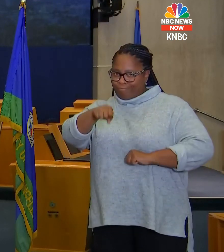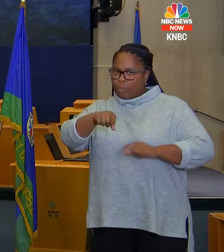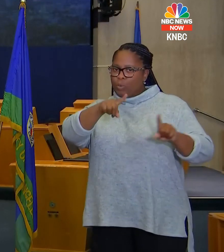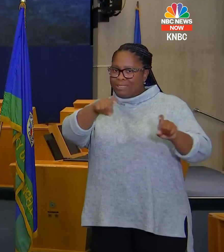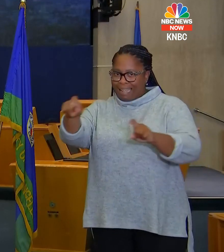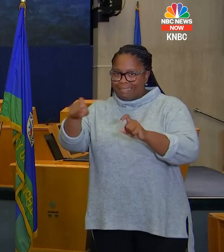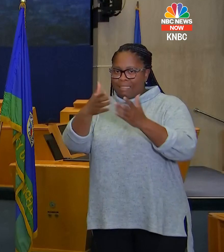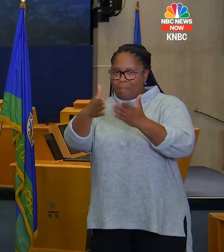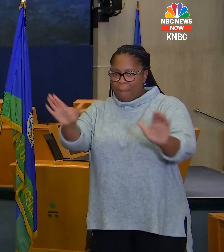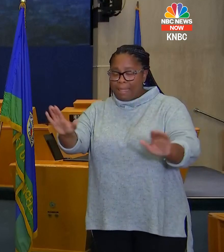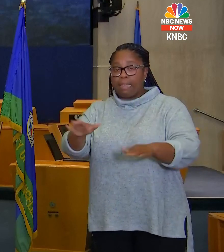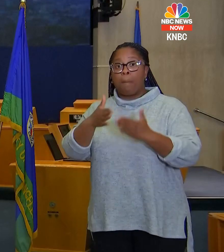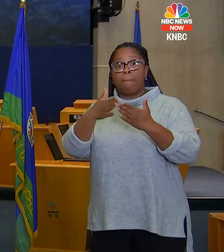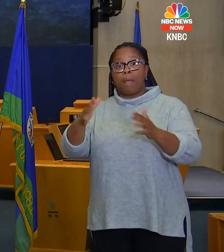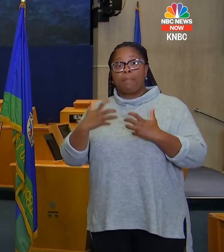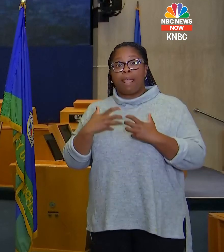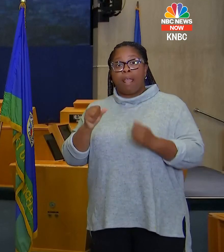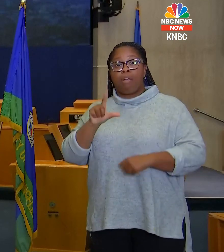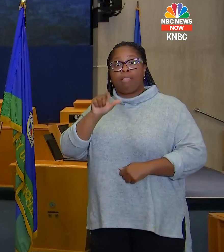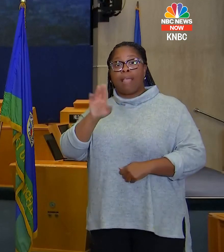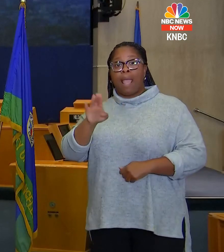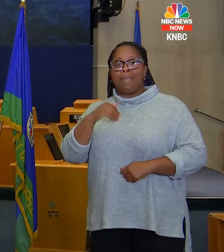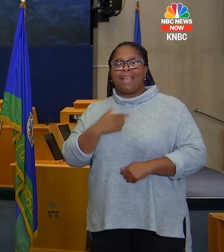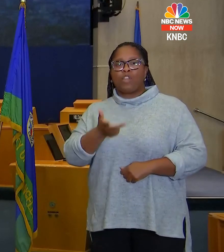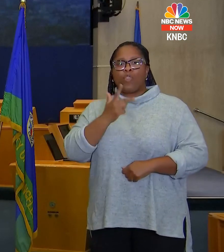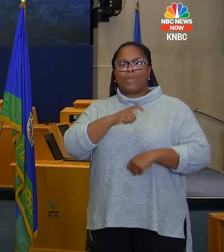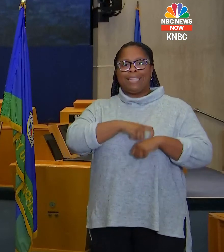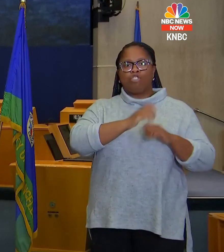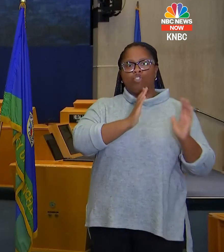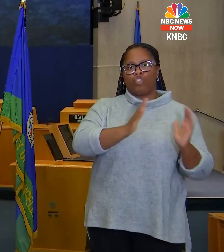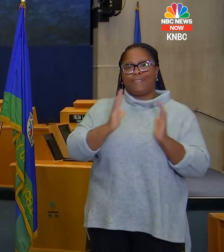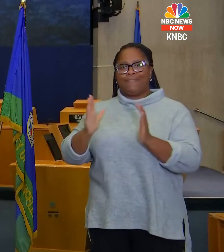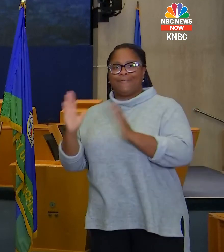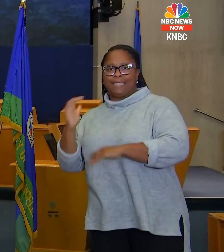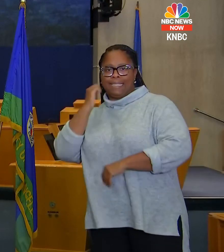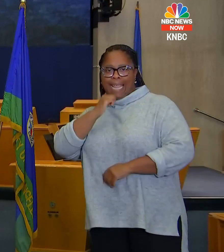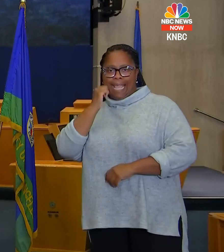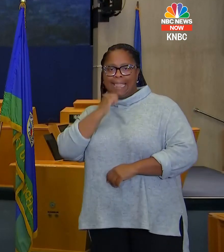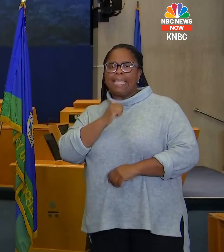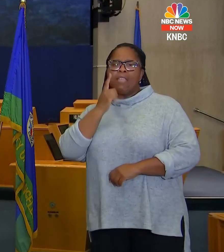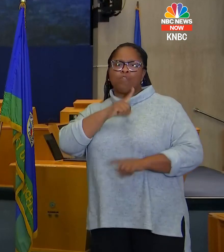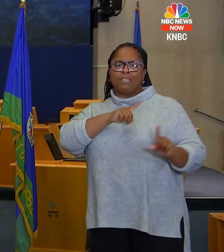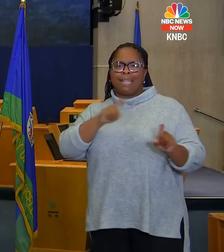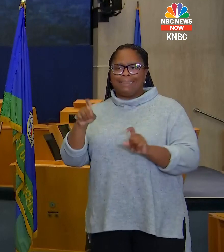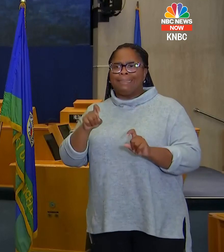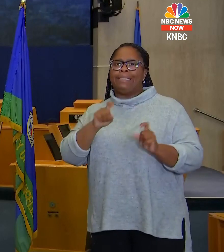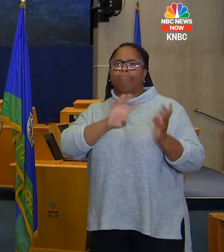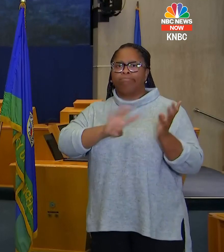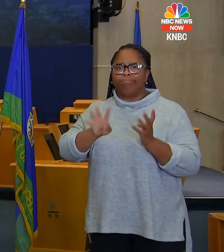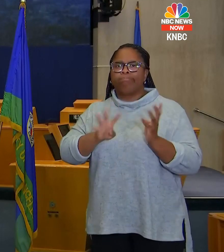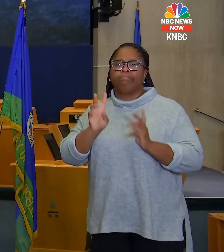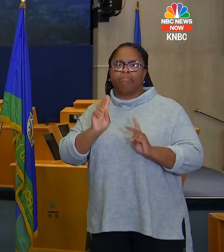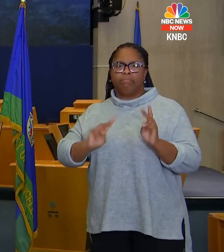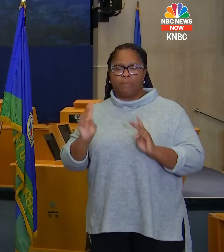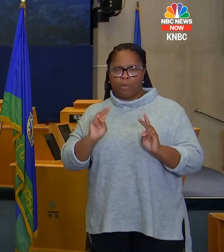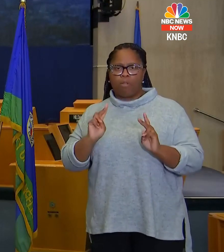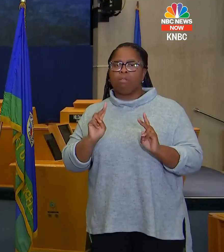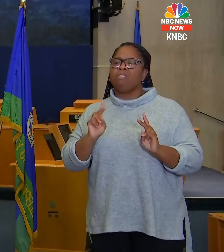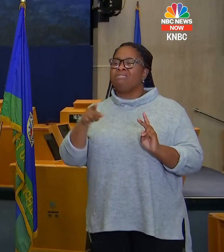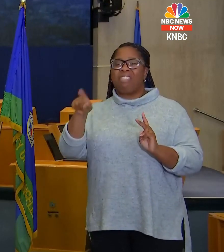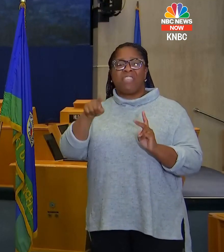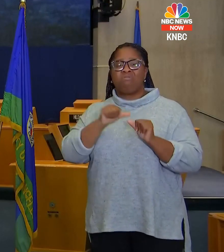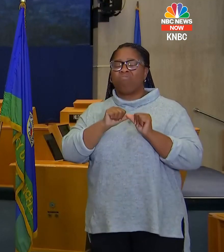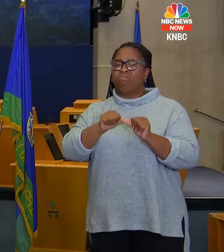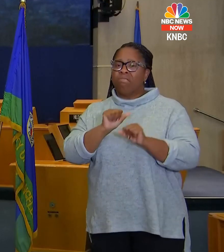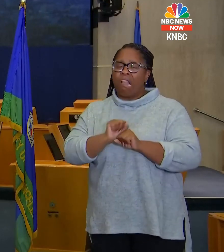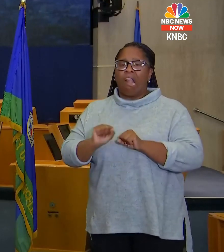health lab has been running 3 shifts daily in order to test the first round of patients. They are continuing to work